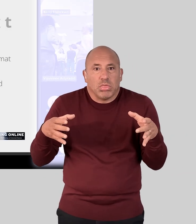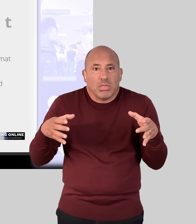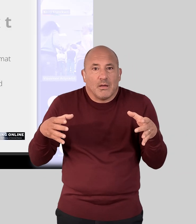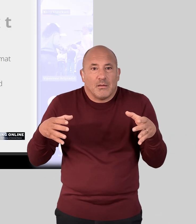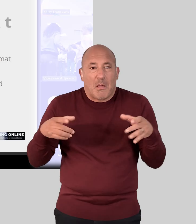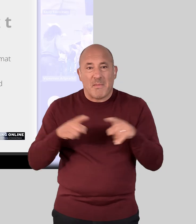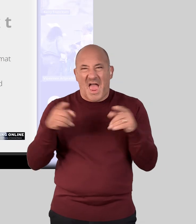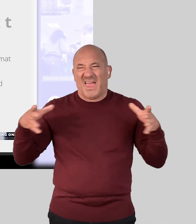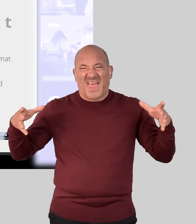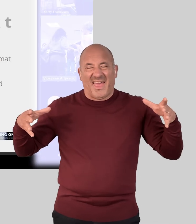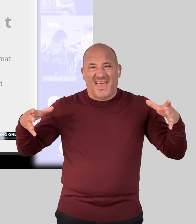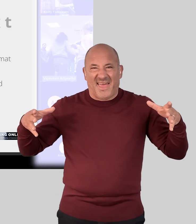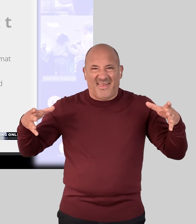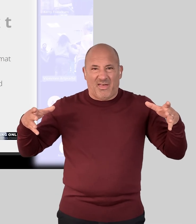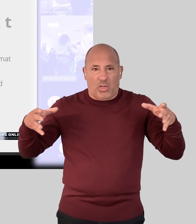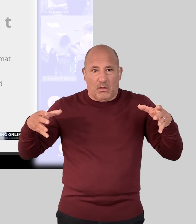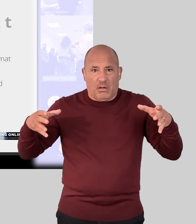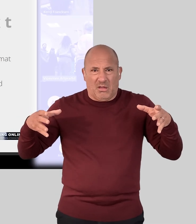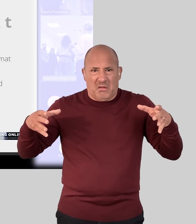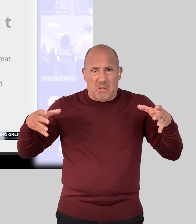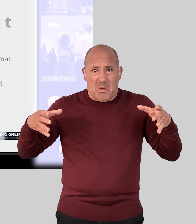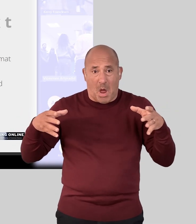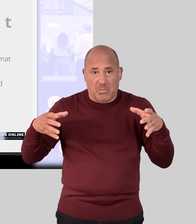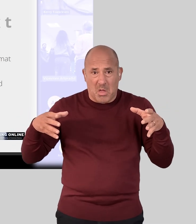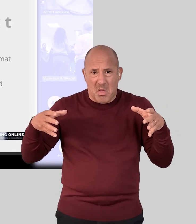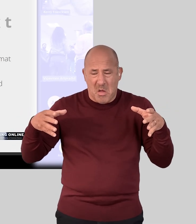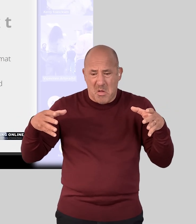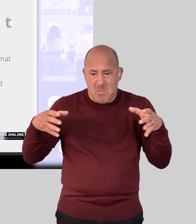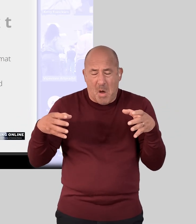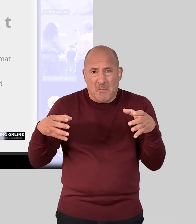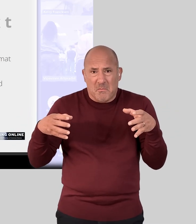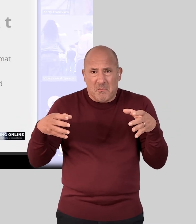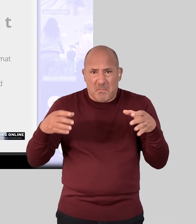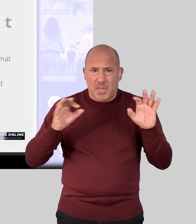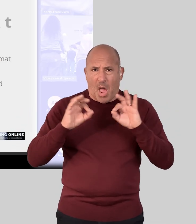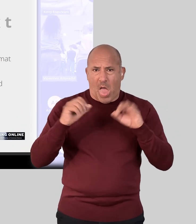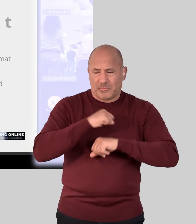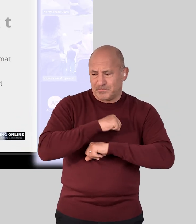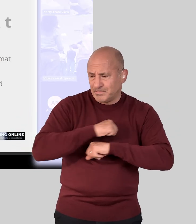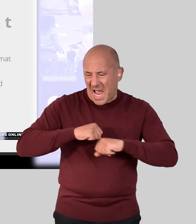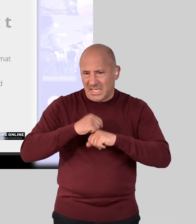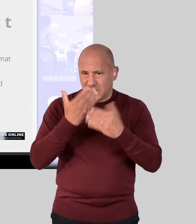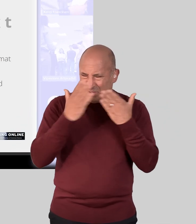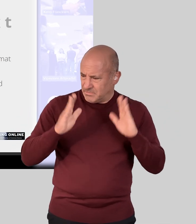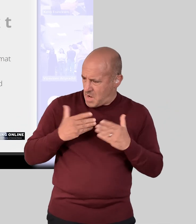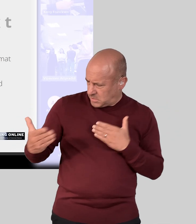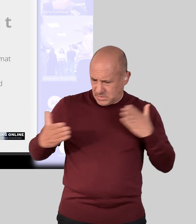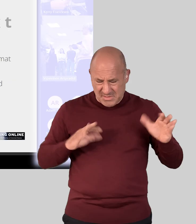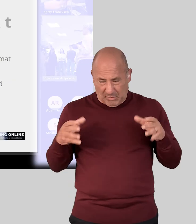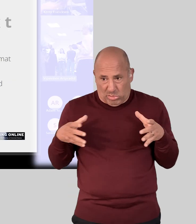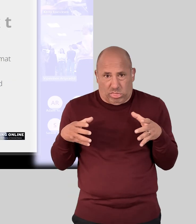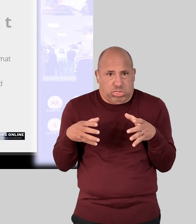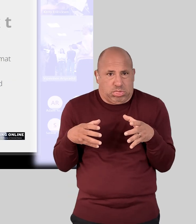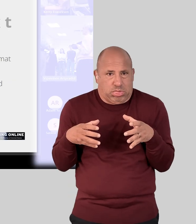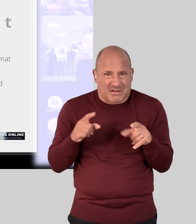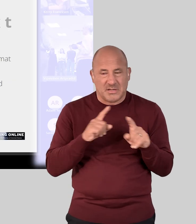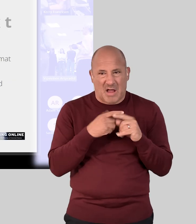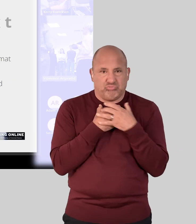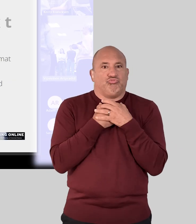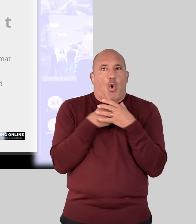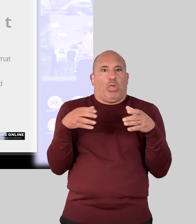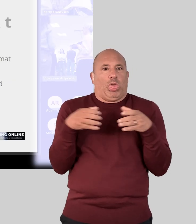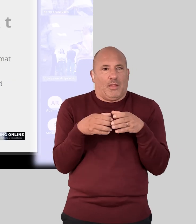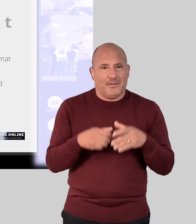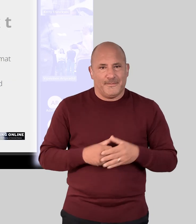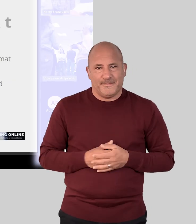So when everybody's like trying to get in and the circle's getting smaller and smaller and smaller, and you're not giving each other the respect and the space. Measuring energy